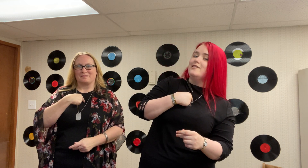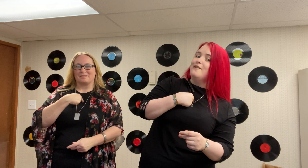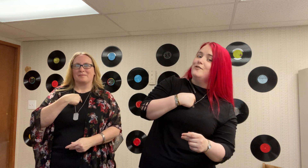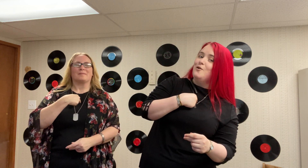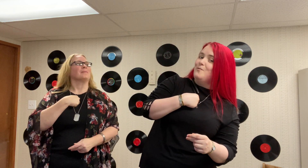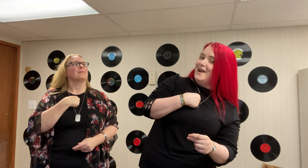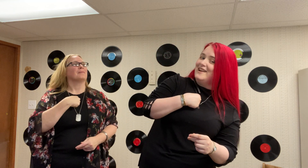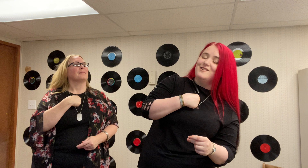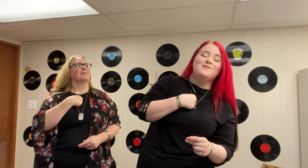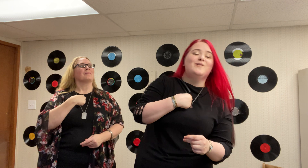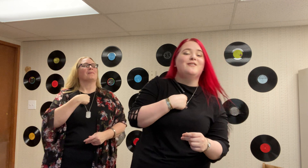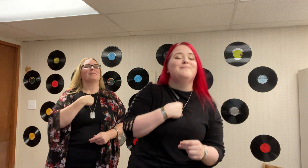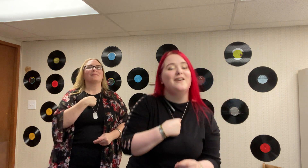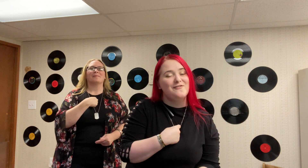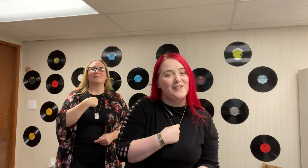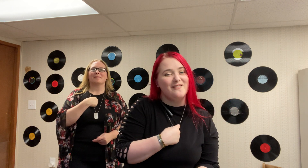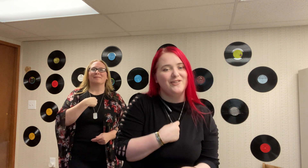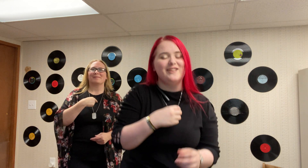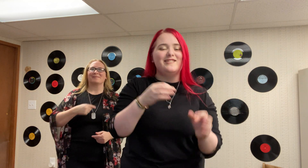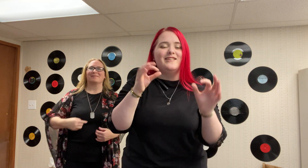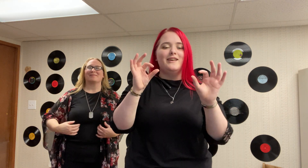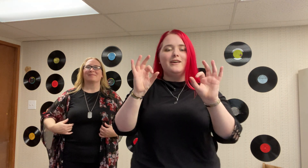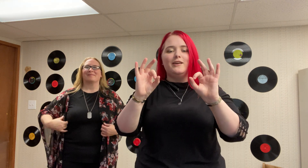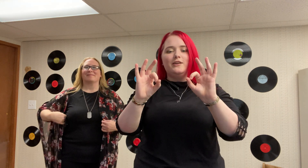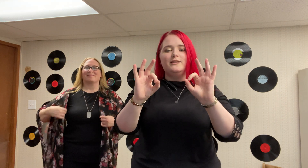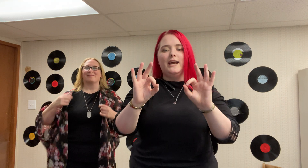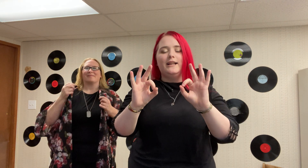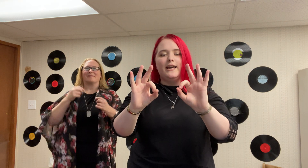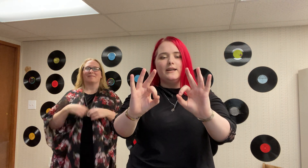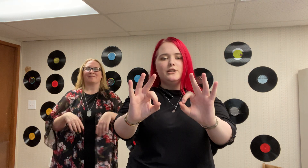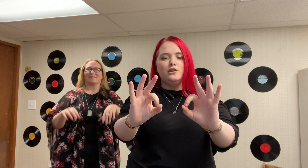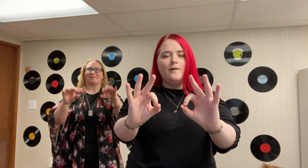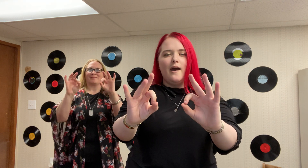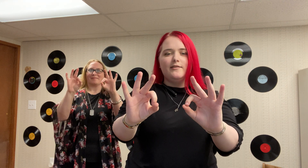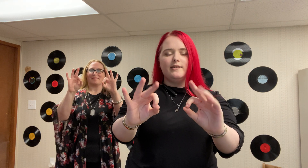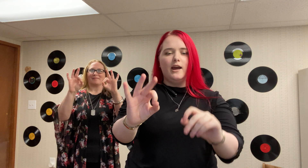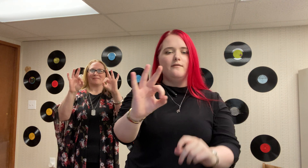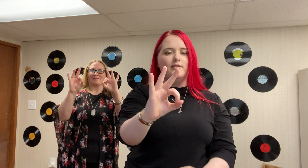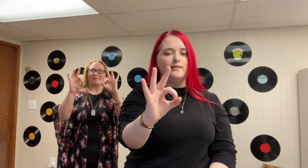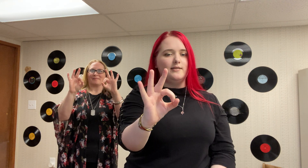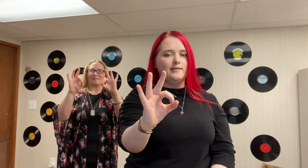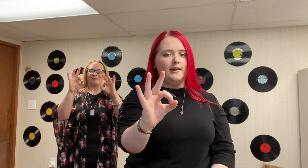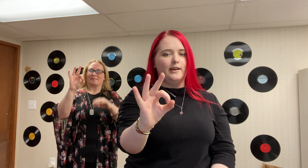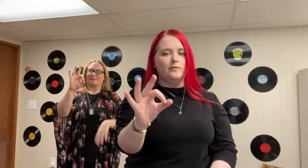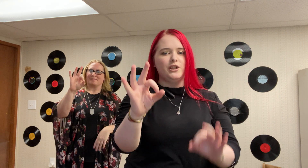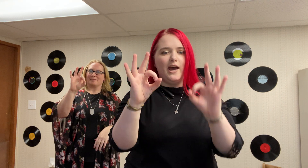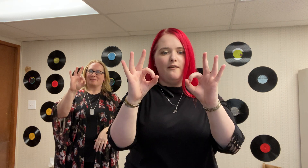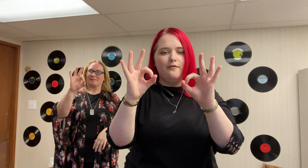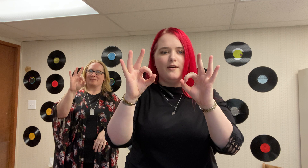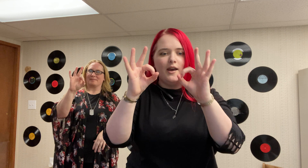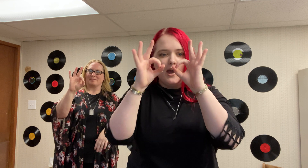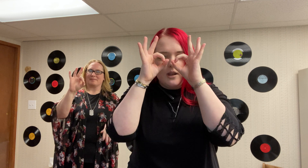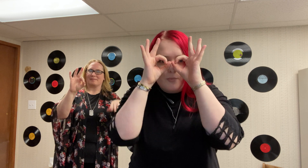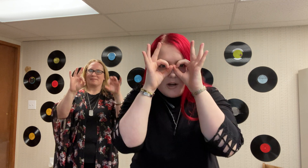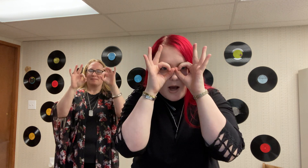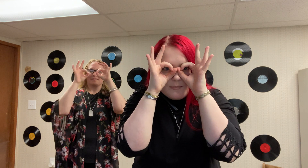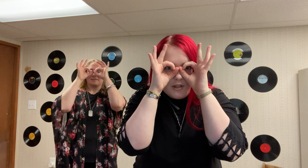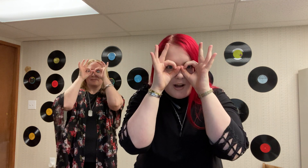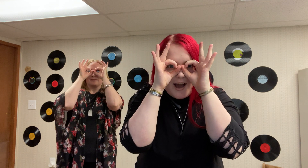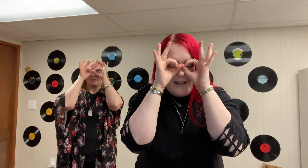for awake, one of my favorites, you take like two F's kind of. This is the sign language F. You put it up to your eyes like